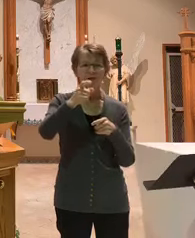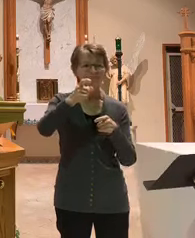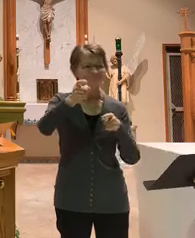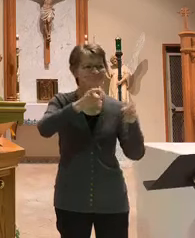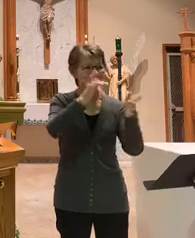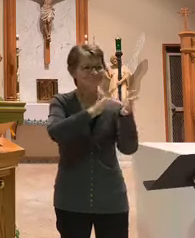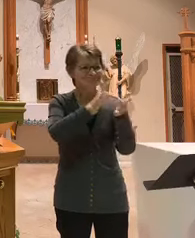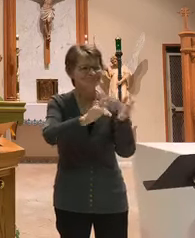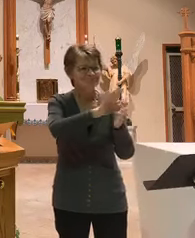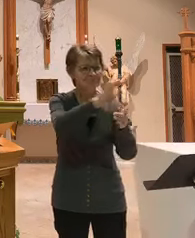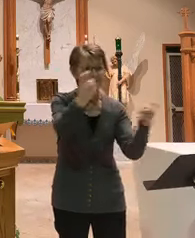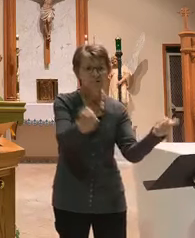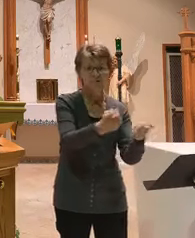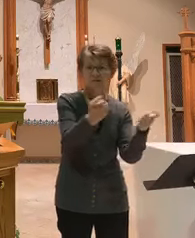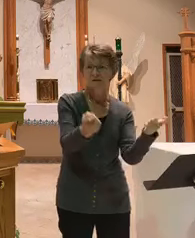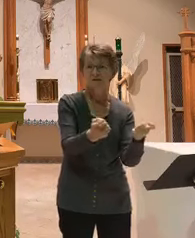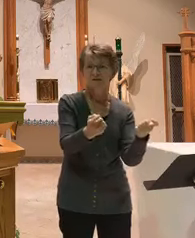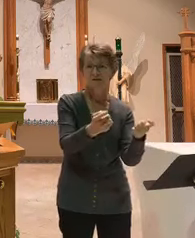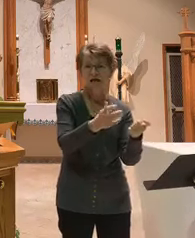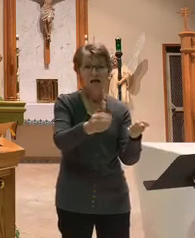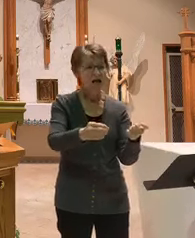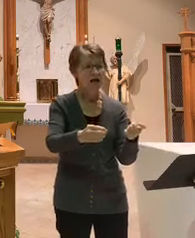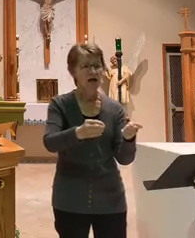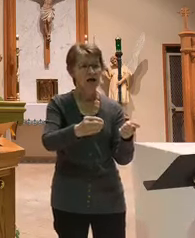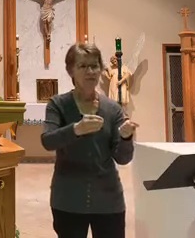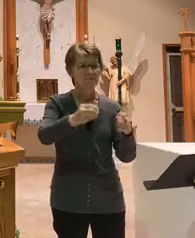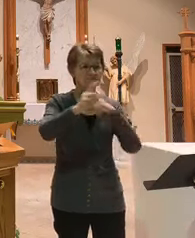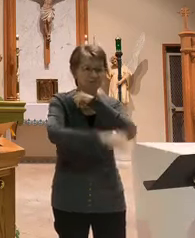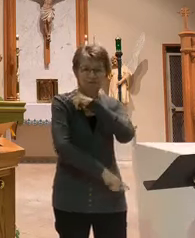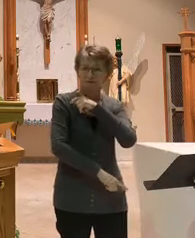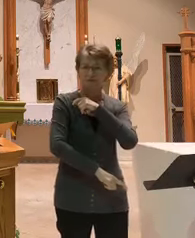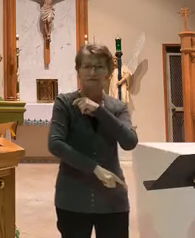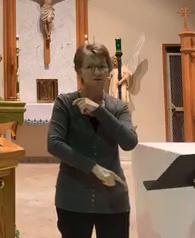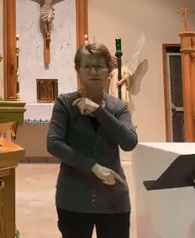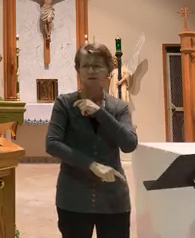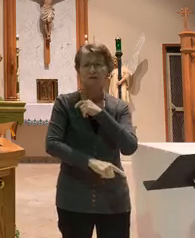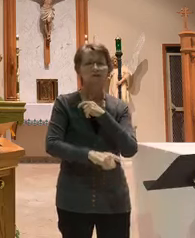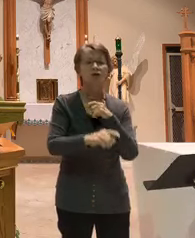us, nor does he requite us according to our crimes.